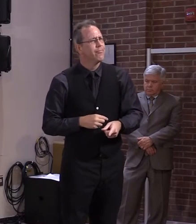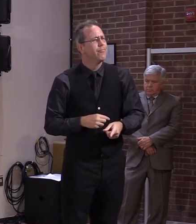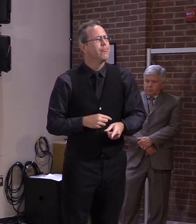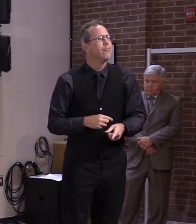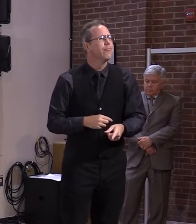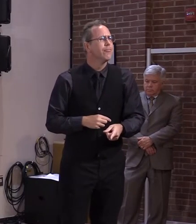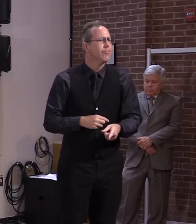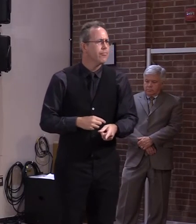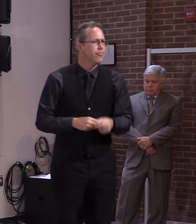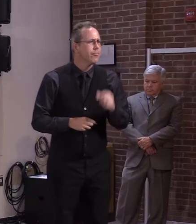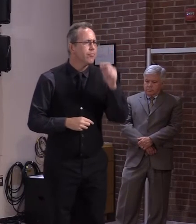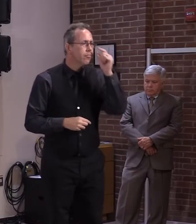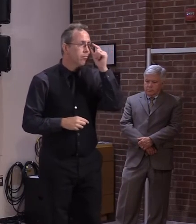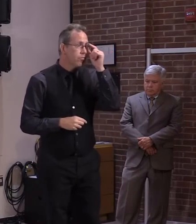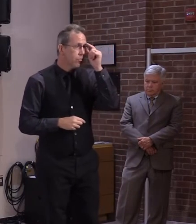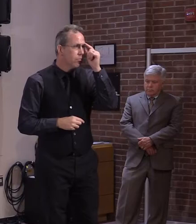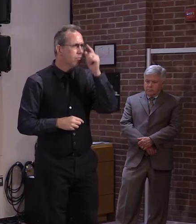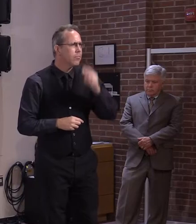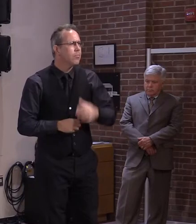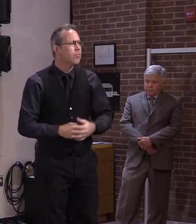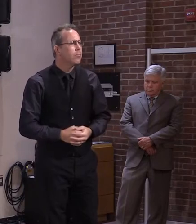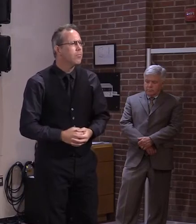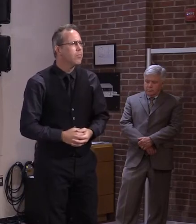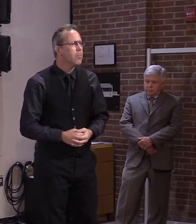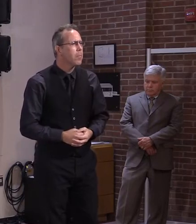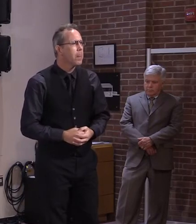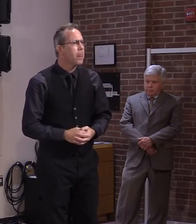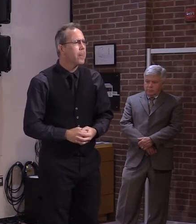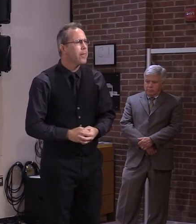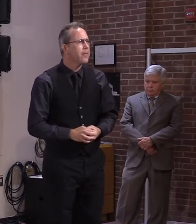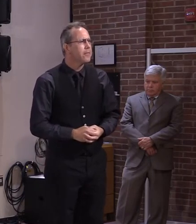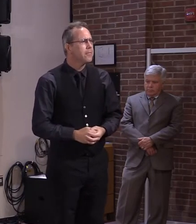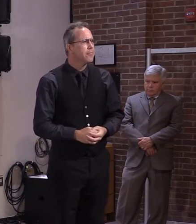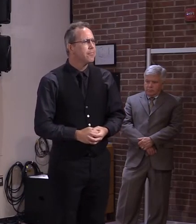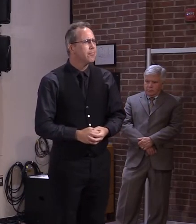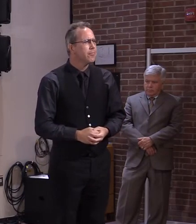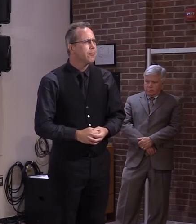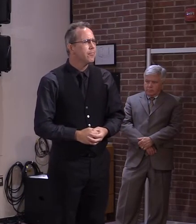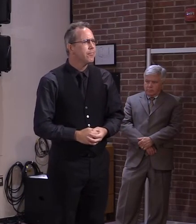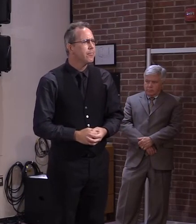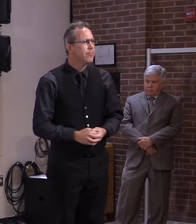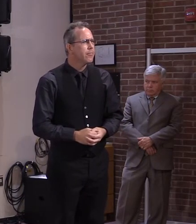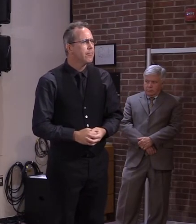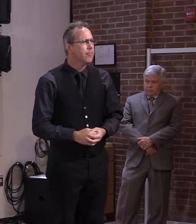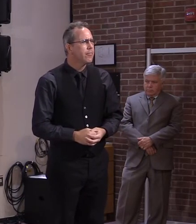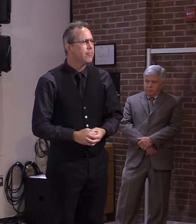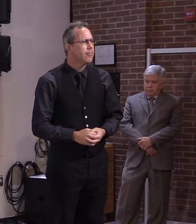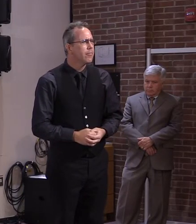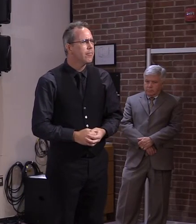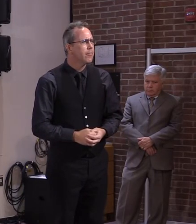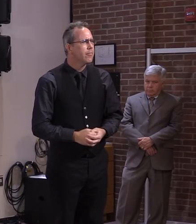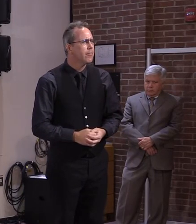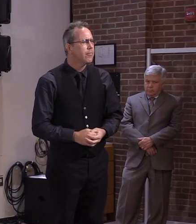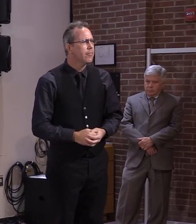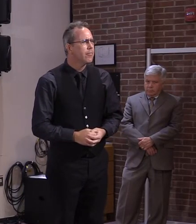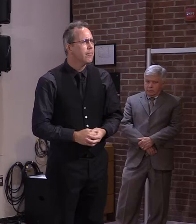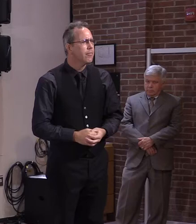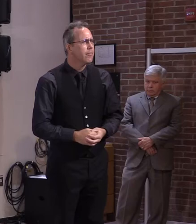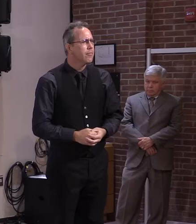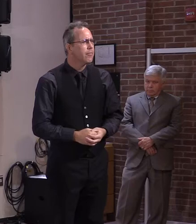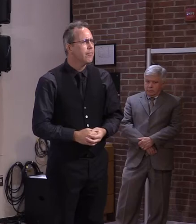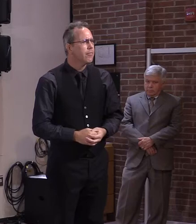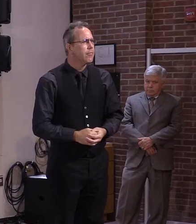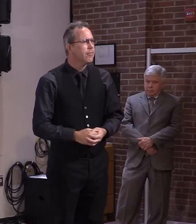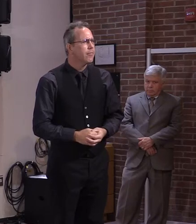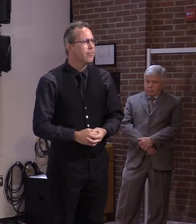It seems that some of the numbers, like say the Vernon Green Nursing Home, it almost seems like there were zero cases the